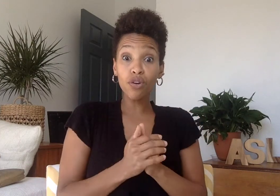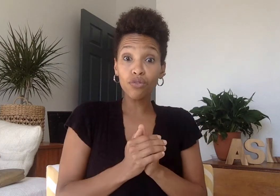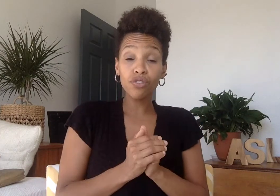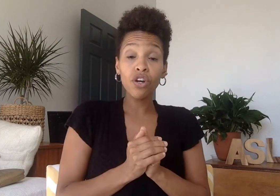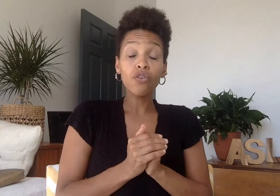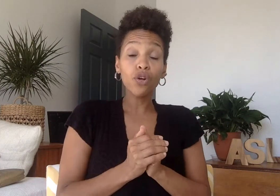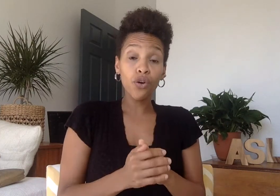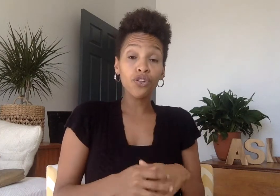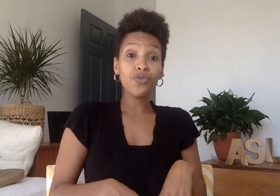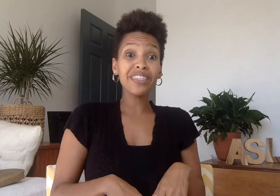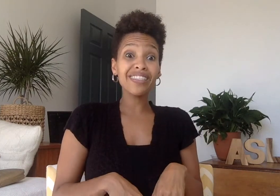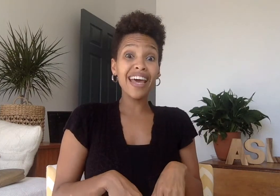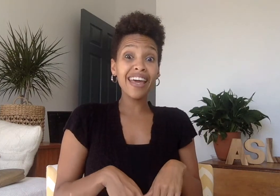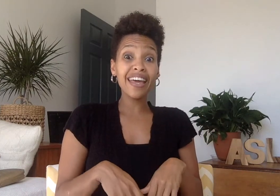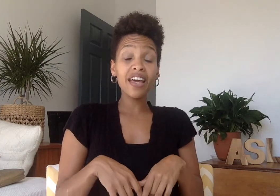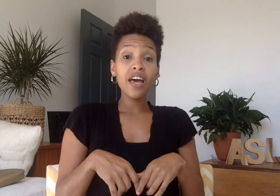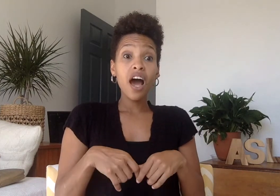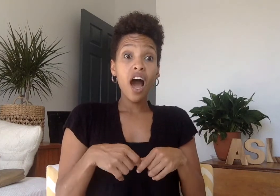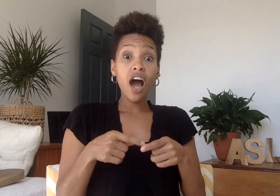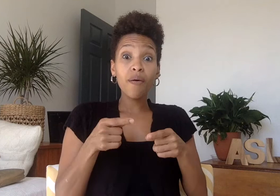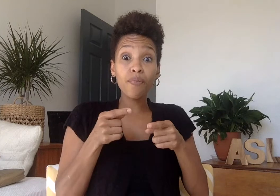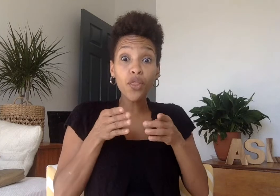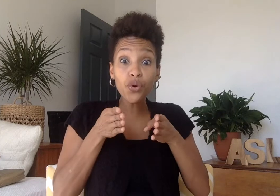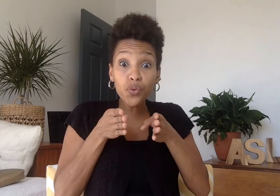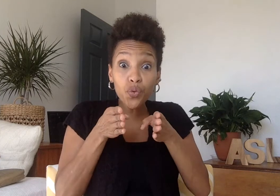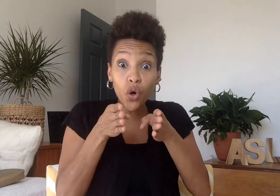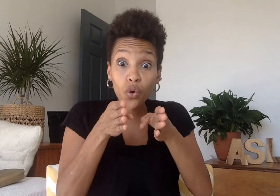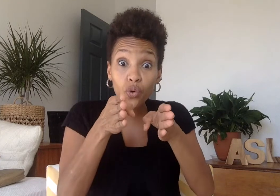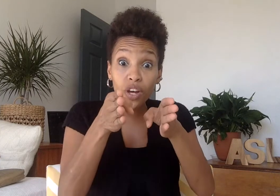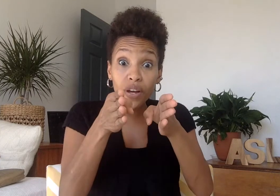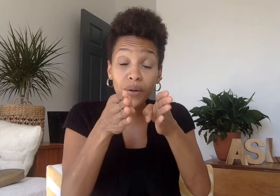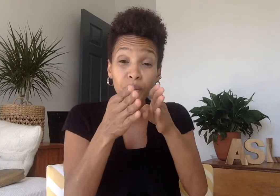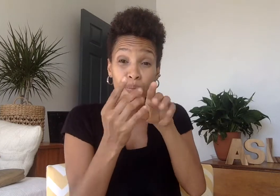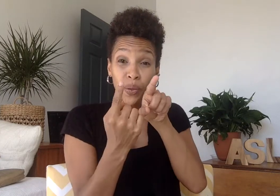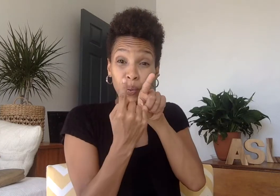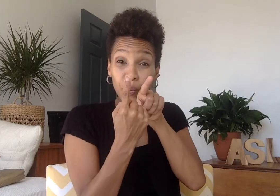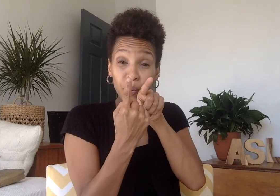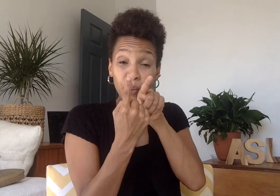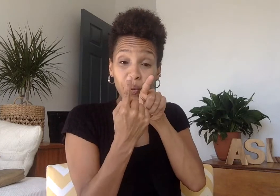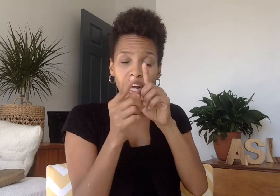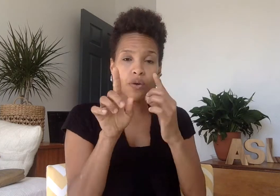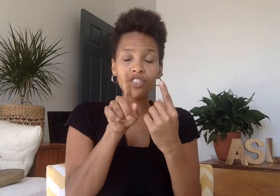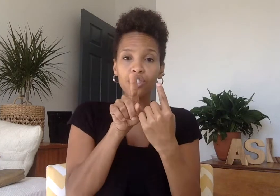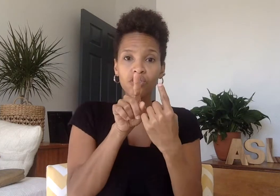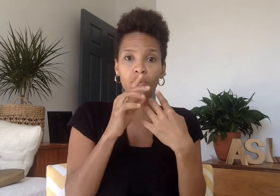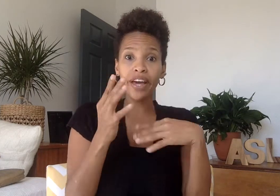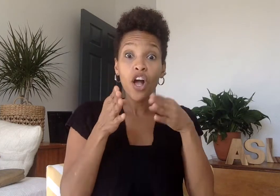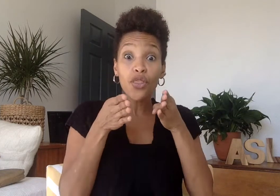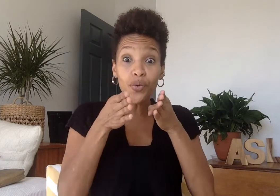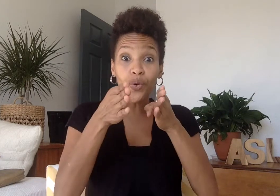road. You could say the road. I always do this wrong way. The